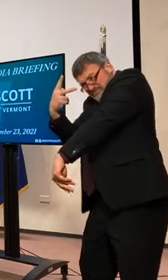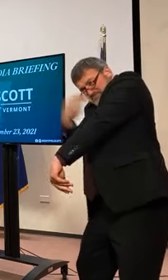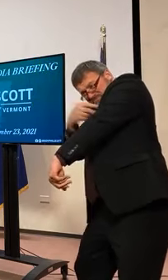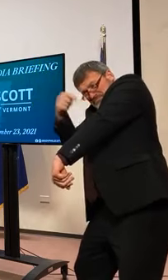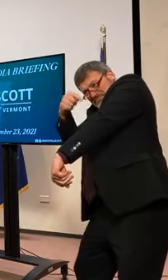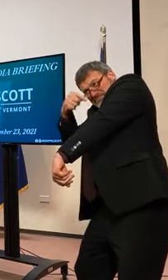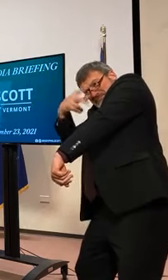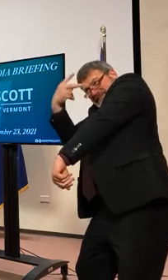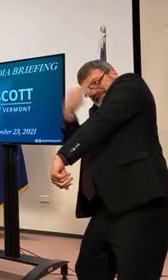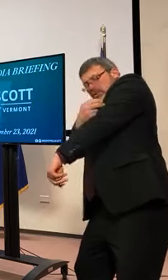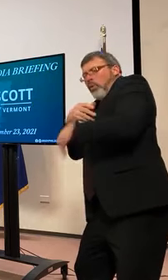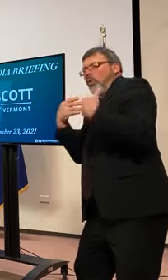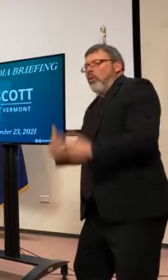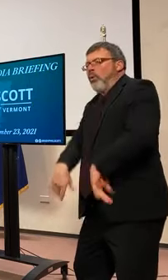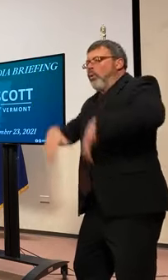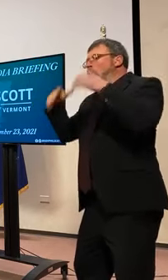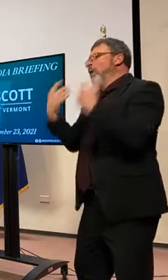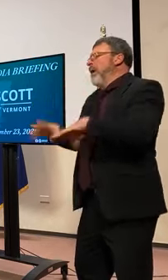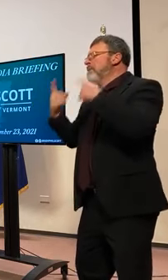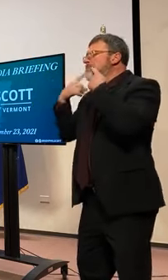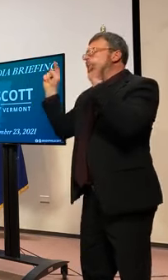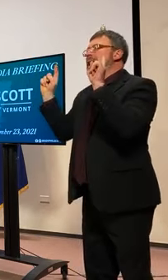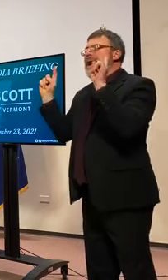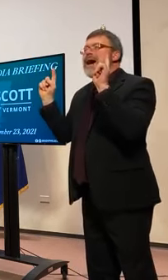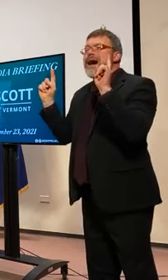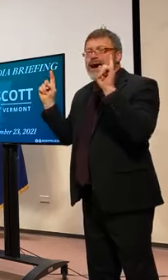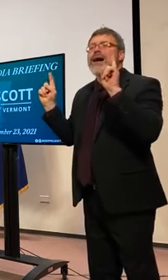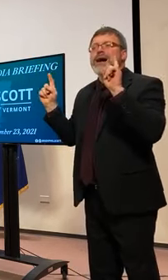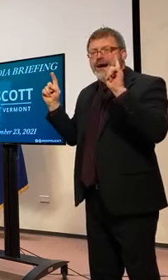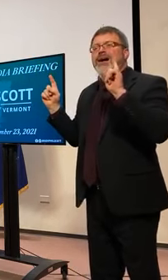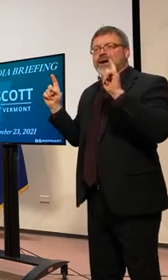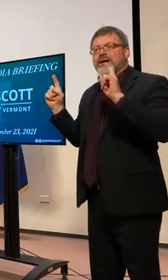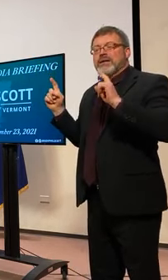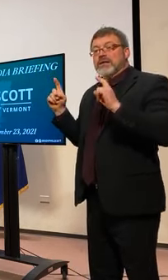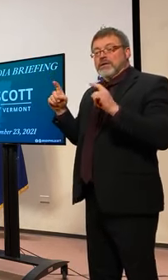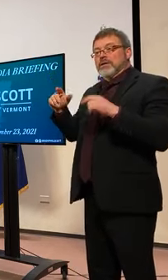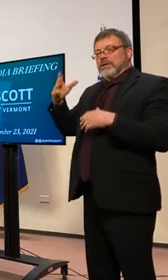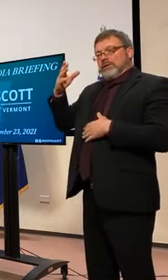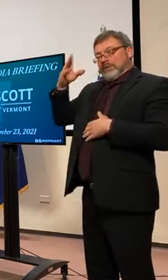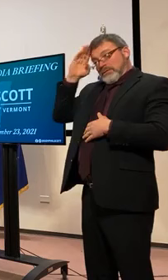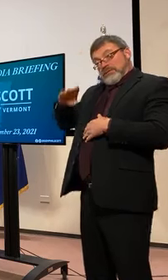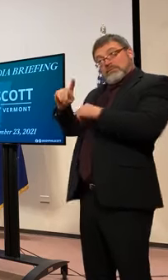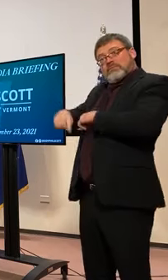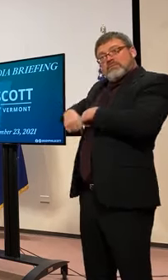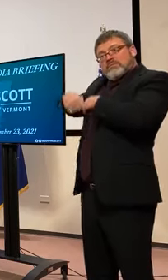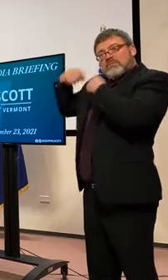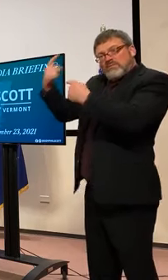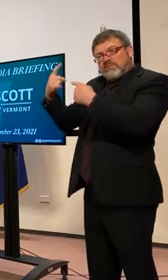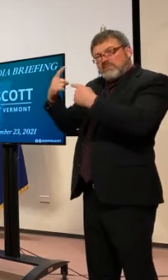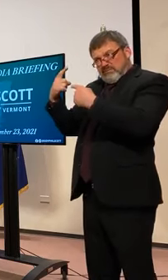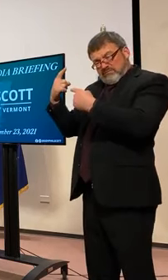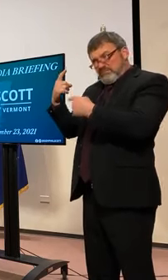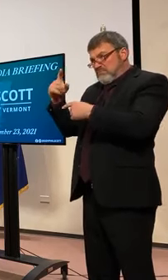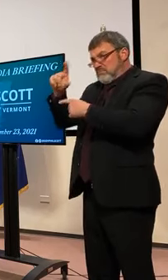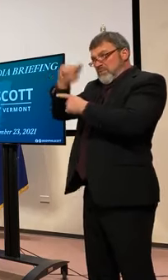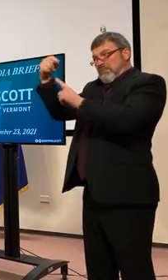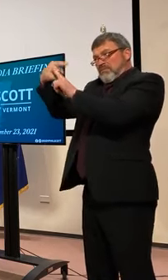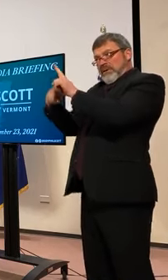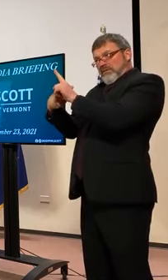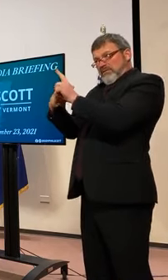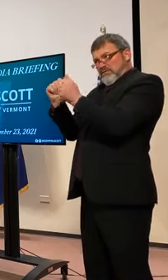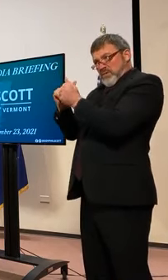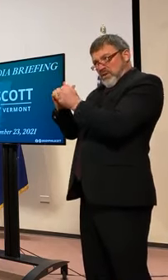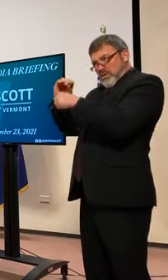We know so much more about this virus today than we did 20 months ago and who's most at